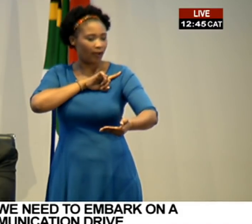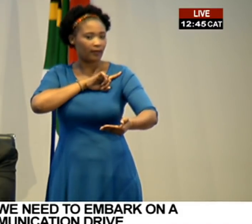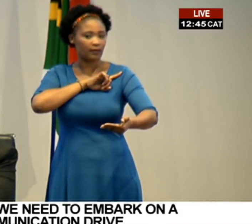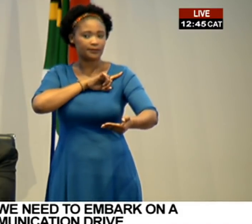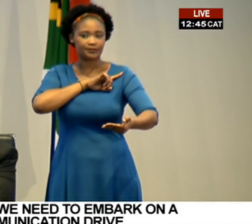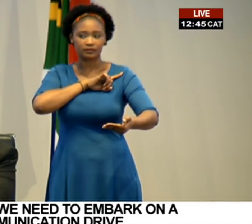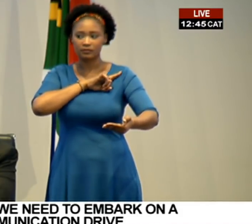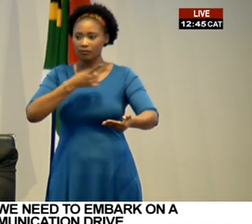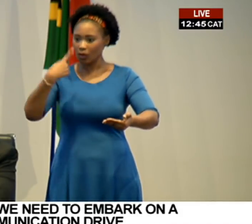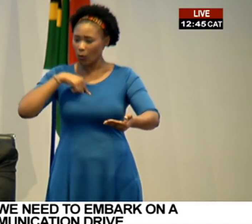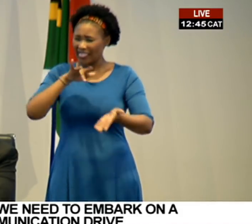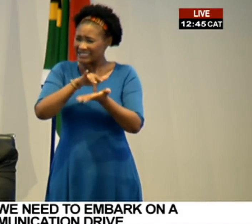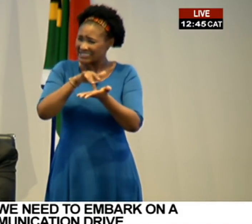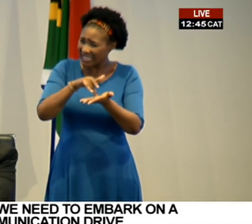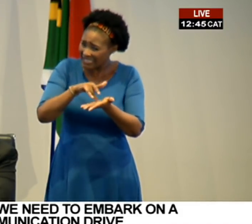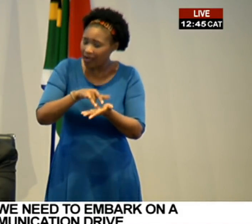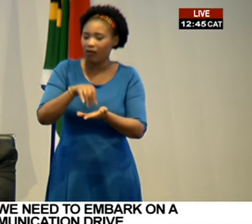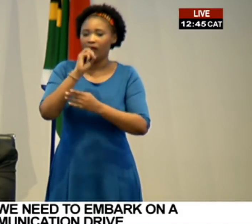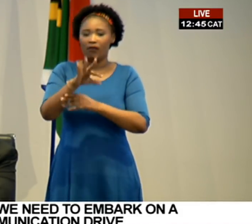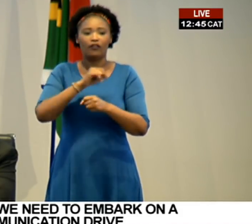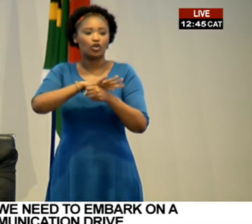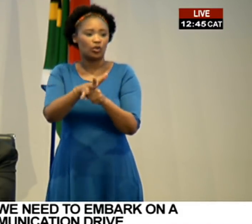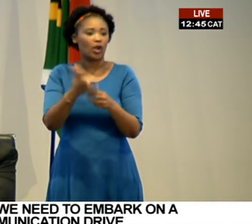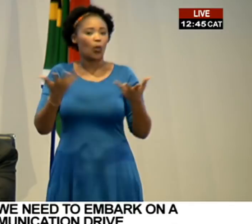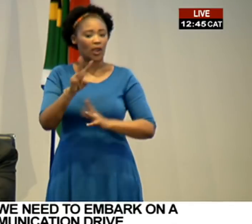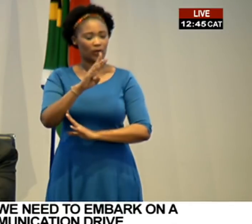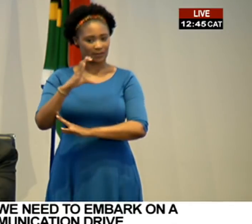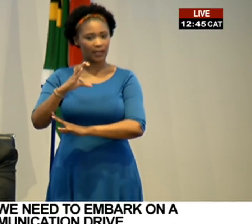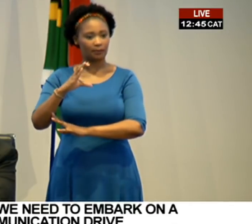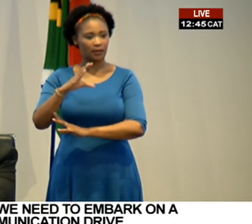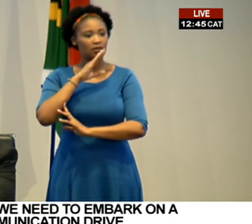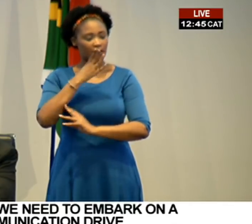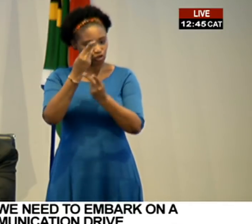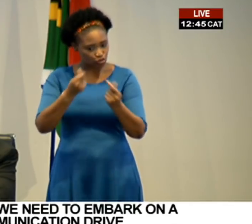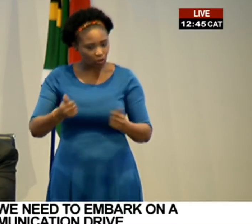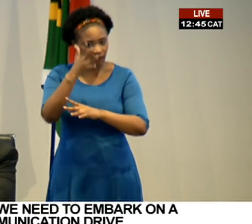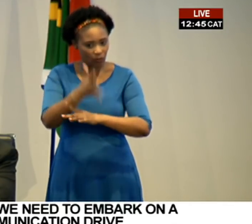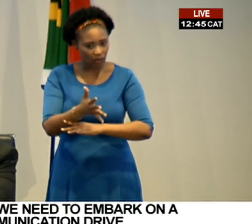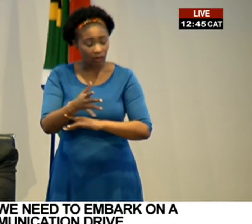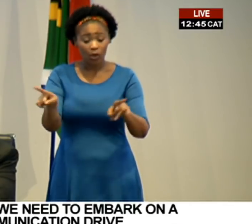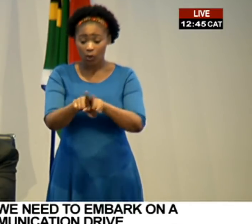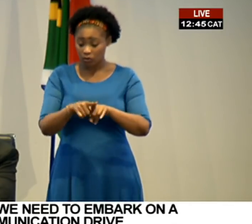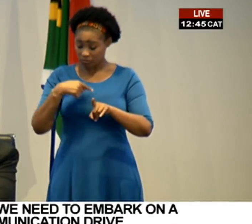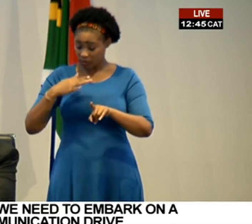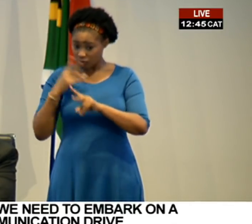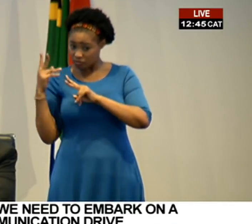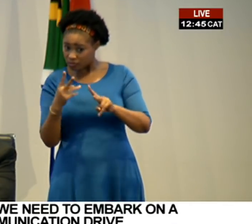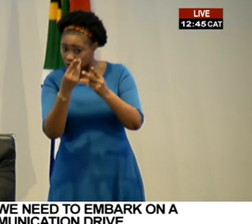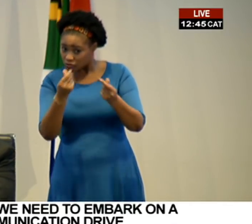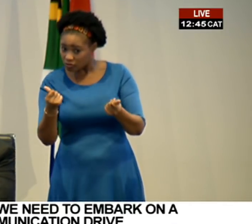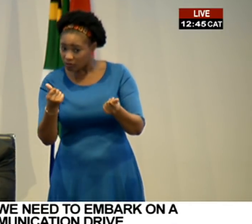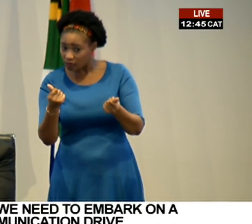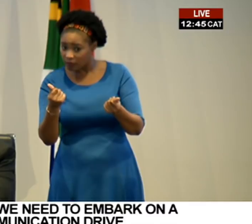this pandemic here in the Western Cape. So that will be addressed, and I'd like to see that addressed in